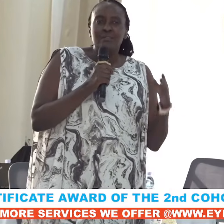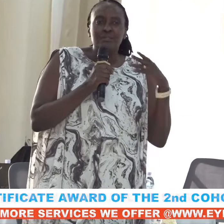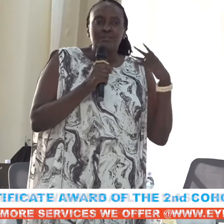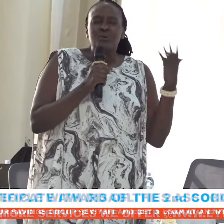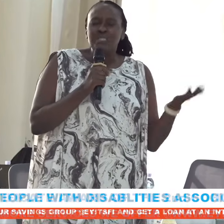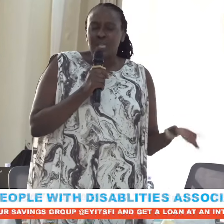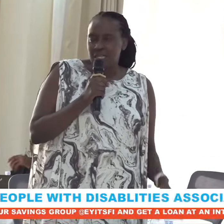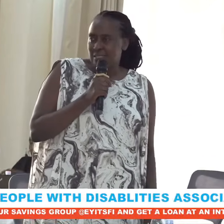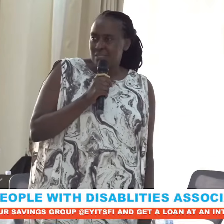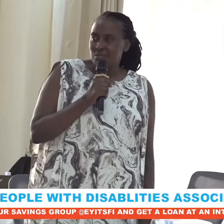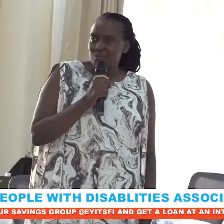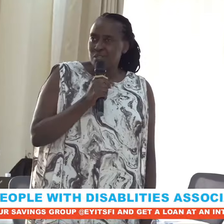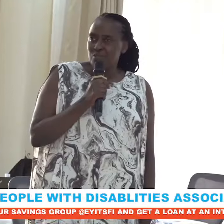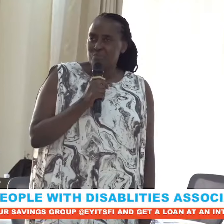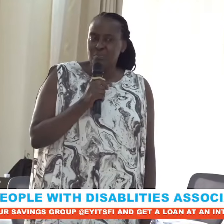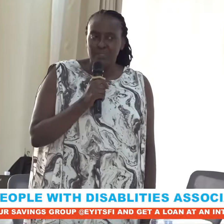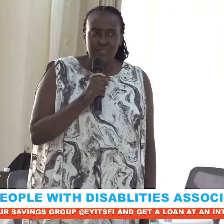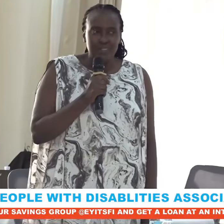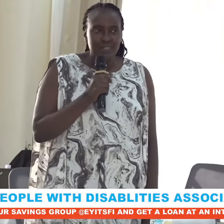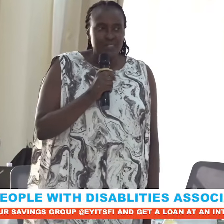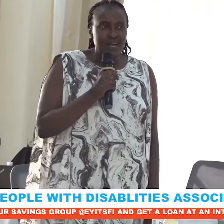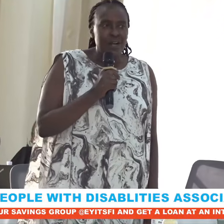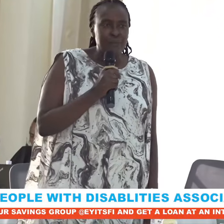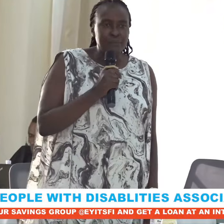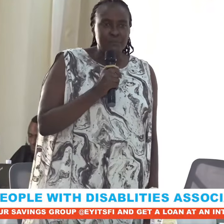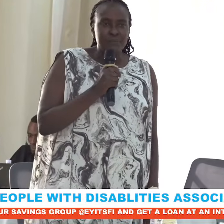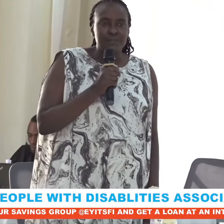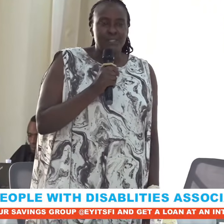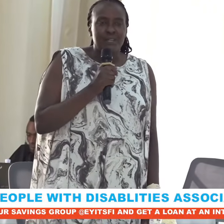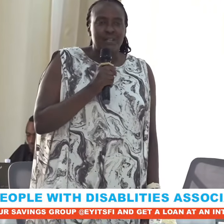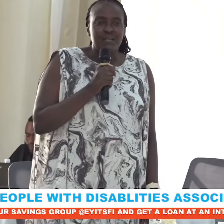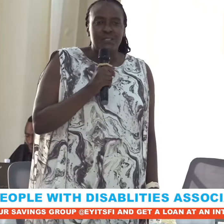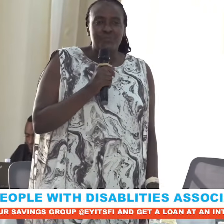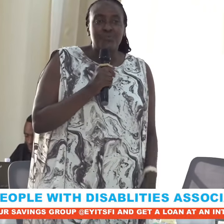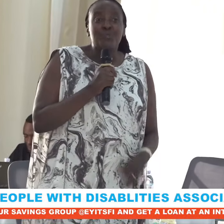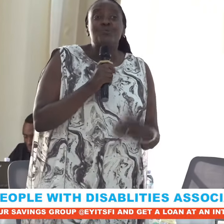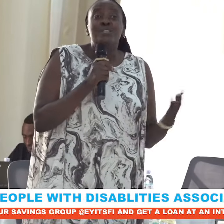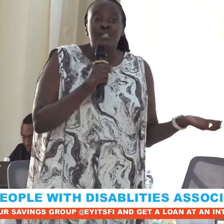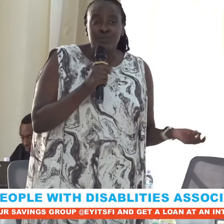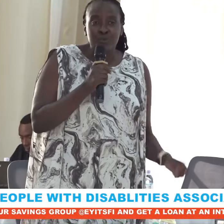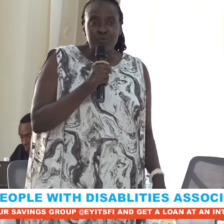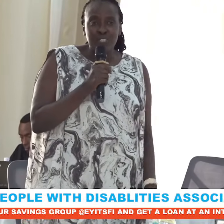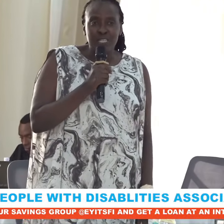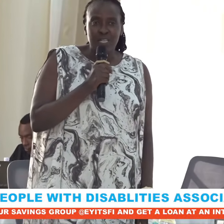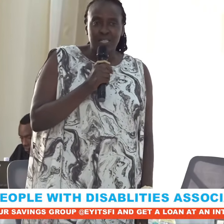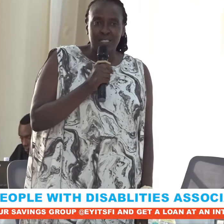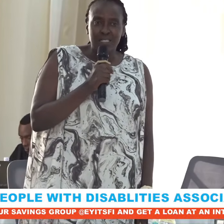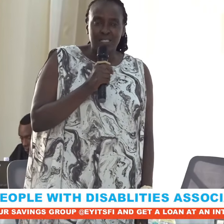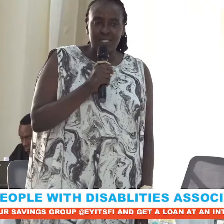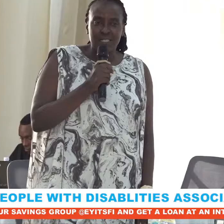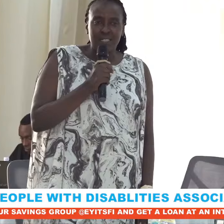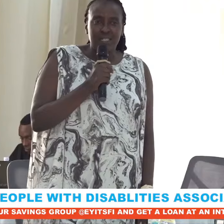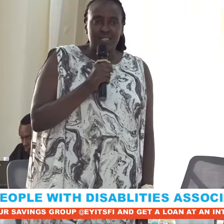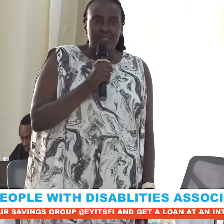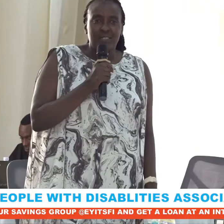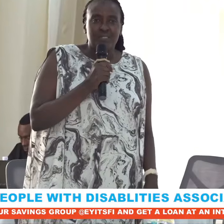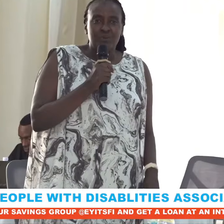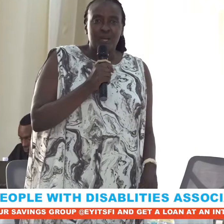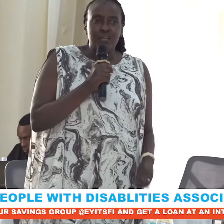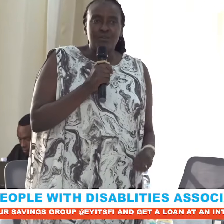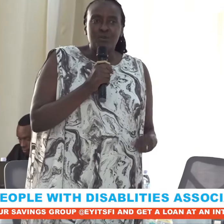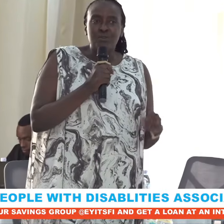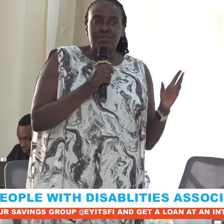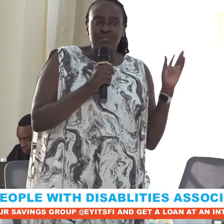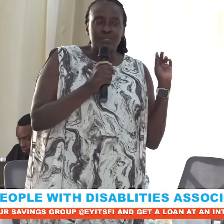they called us to help her, and we couldn't communicate. So